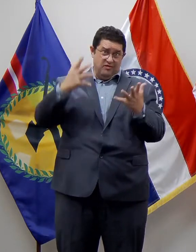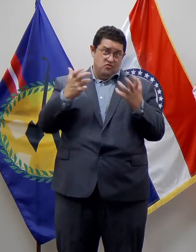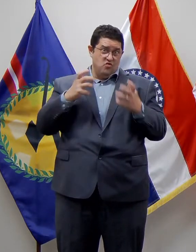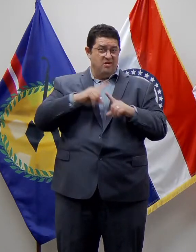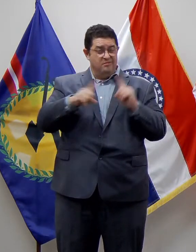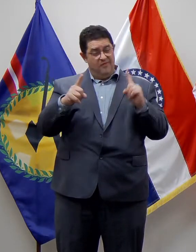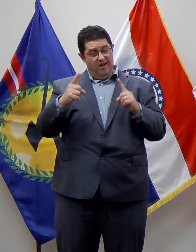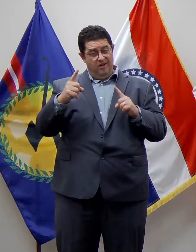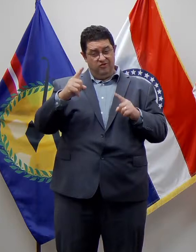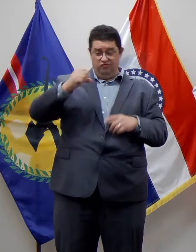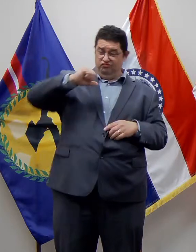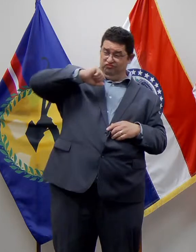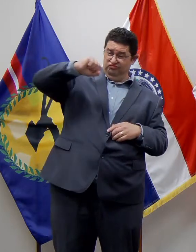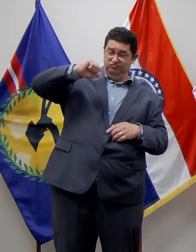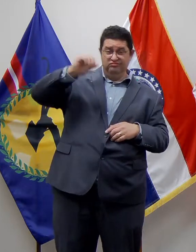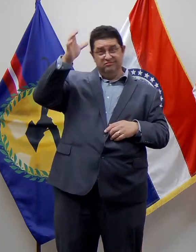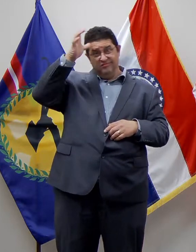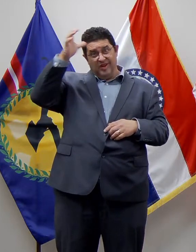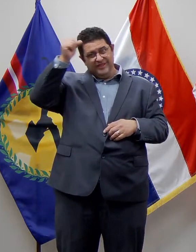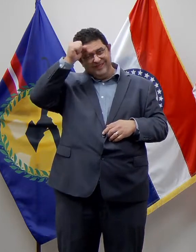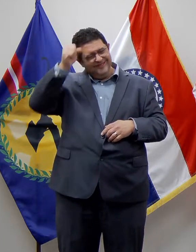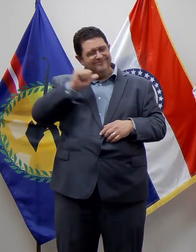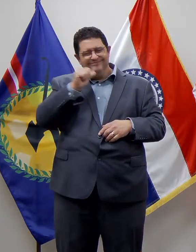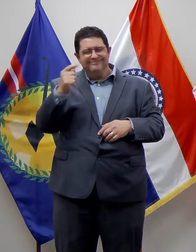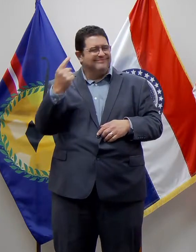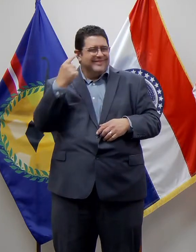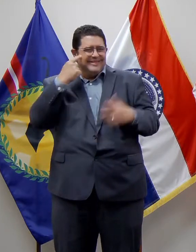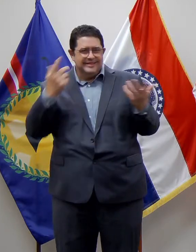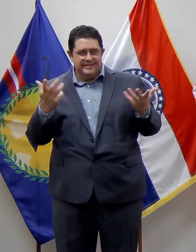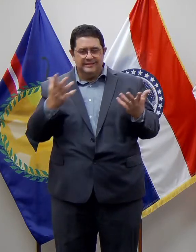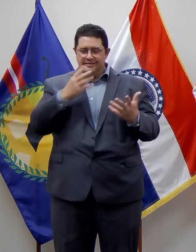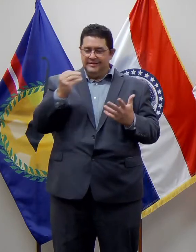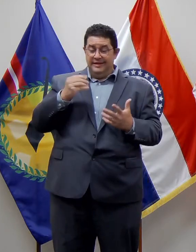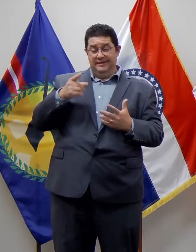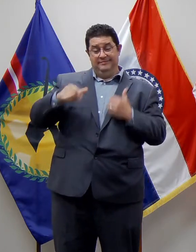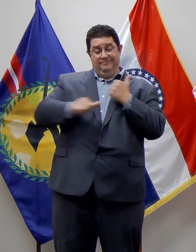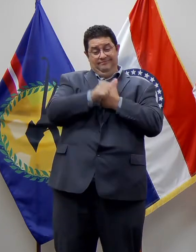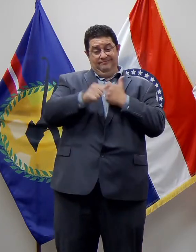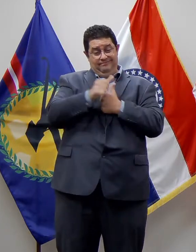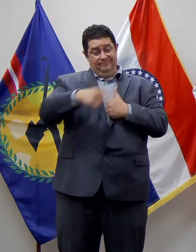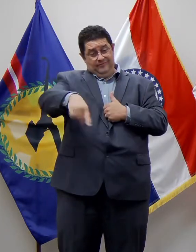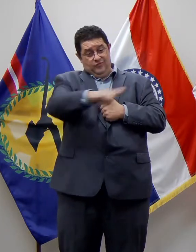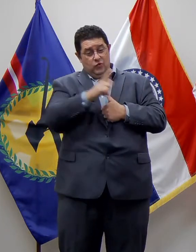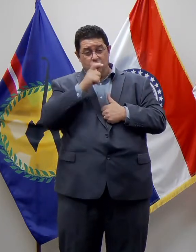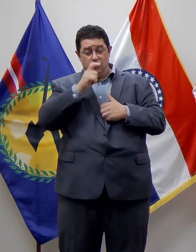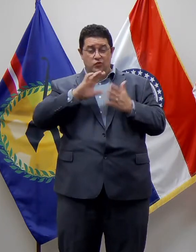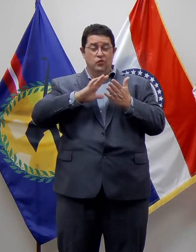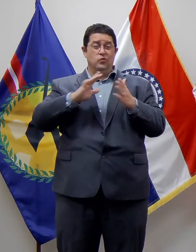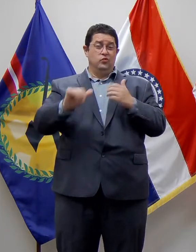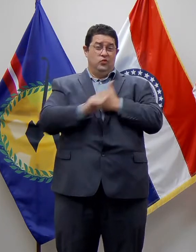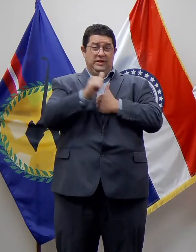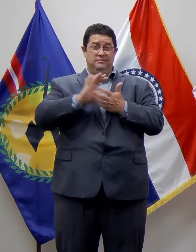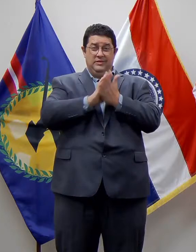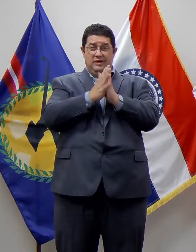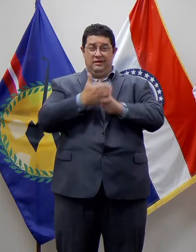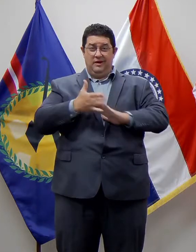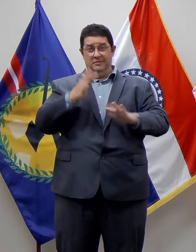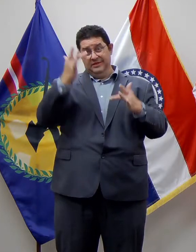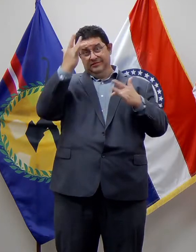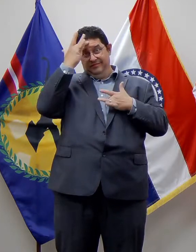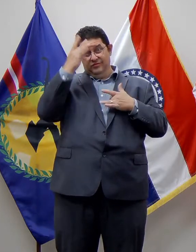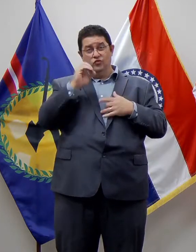common sense makes no sense and comes at the expense of those who are at risk of becoming seriously ill or dying from this